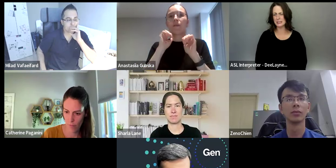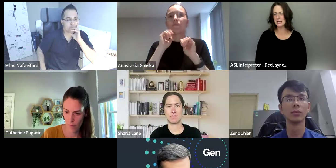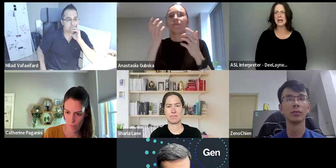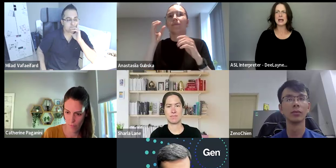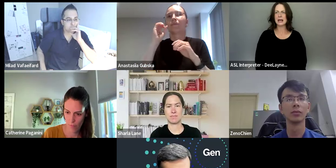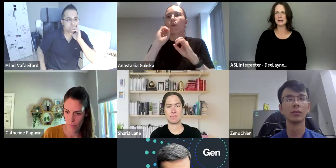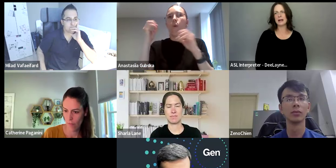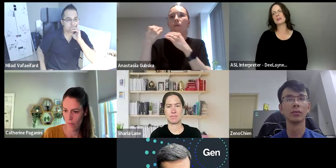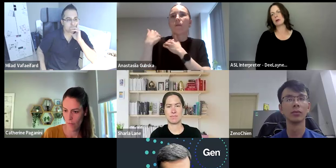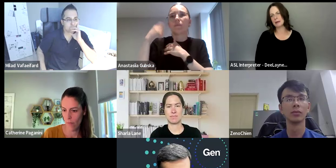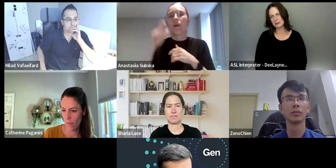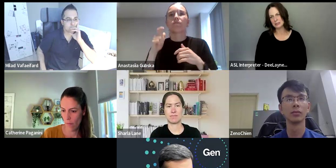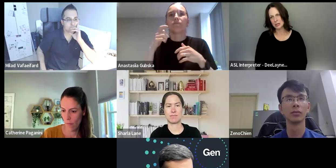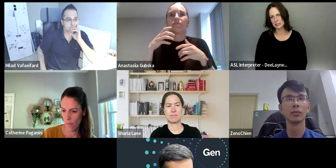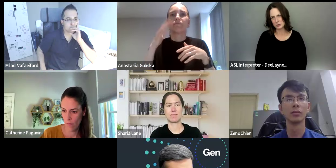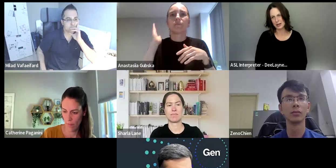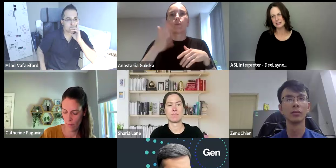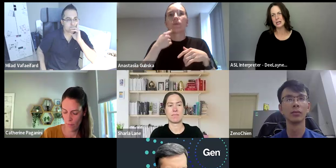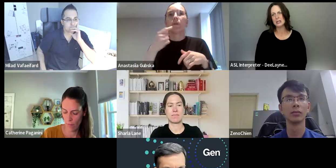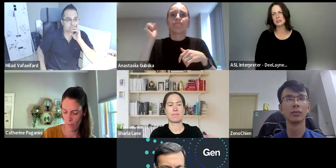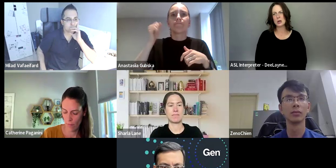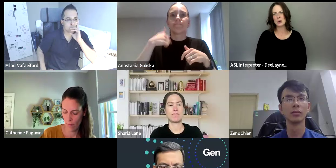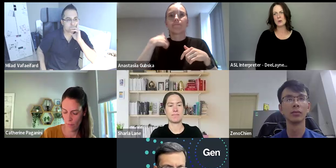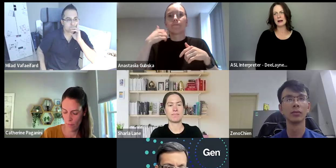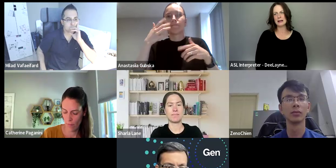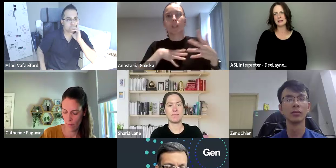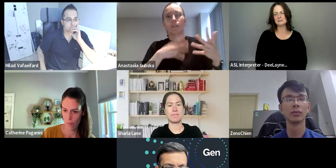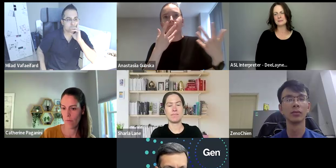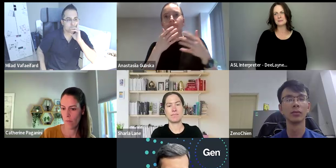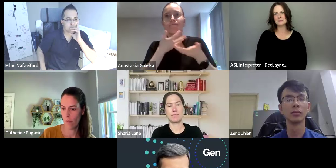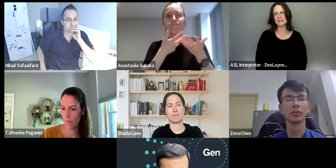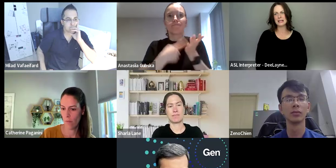for it, and not get the runaround trying to do that.